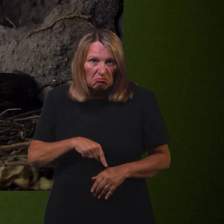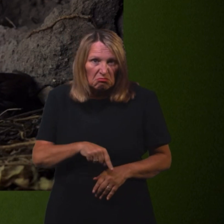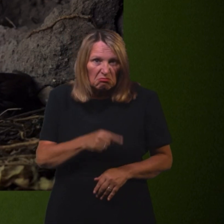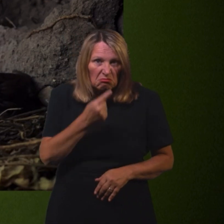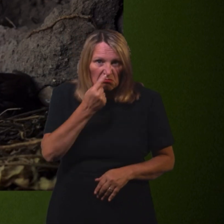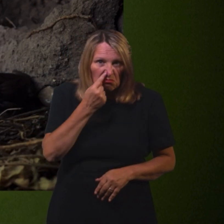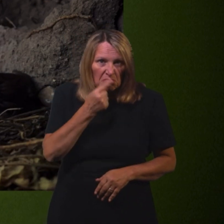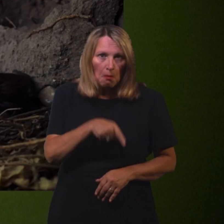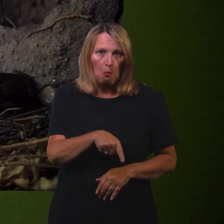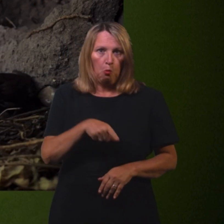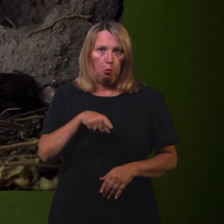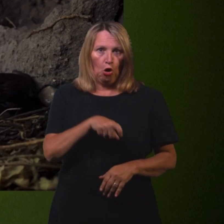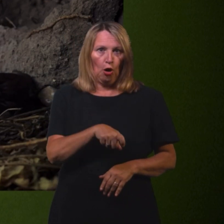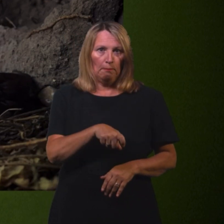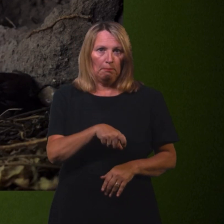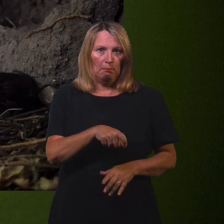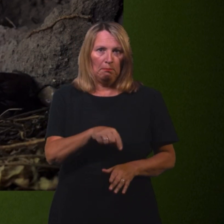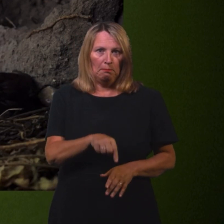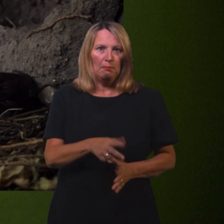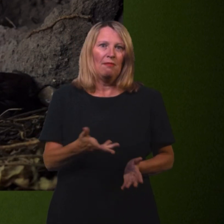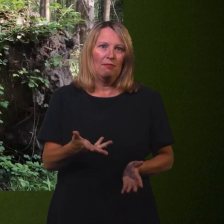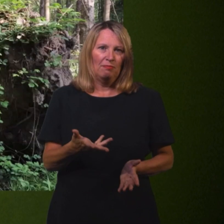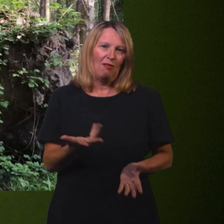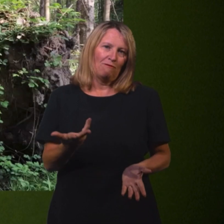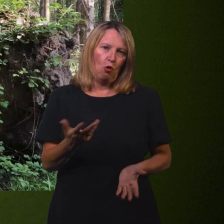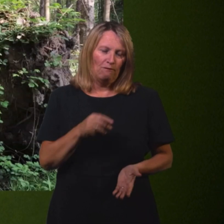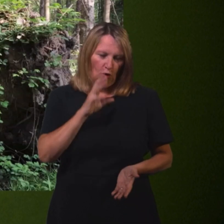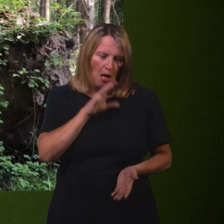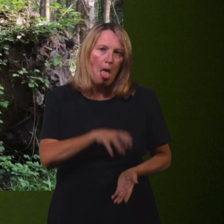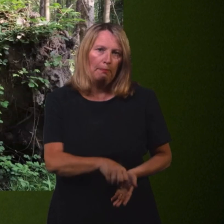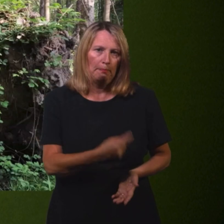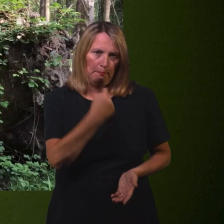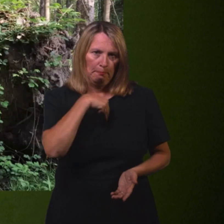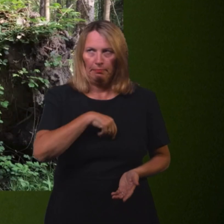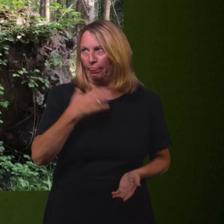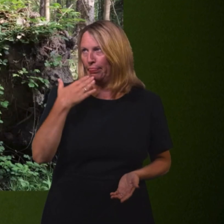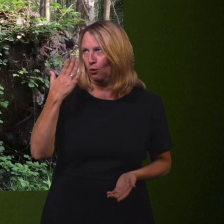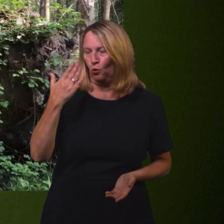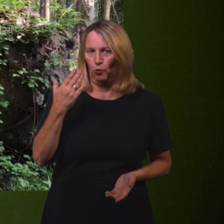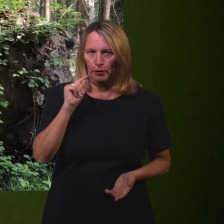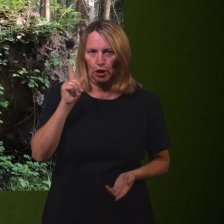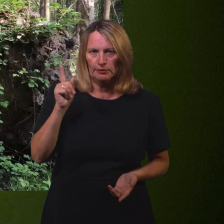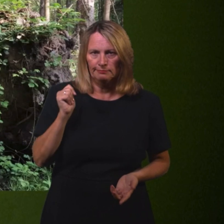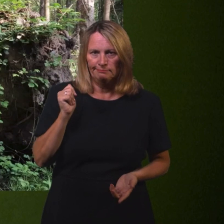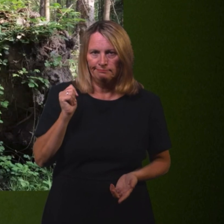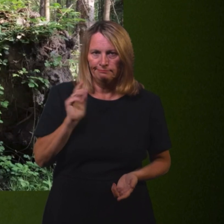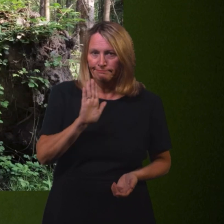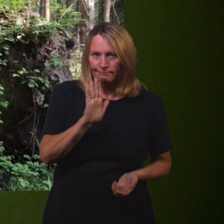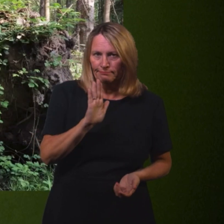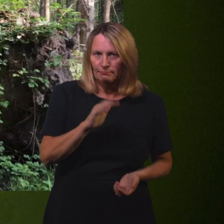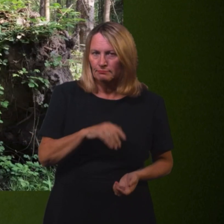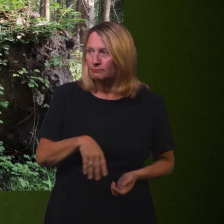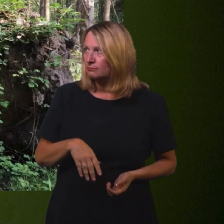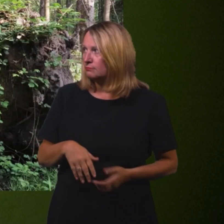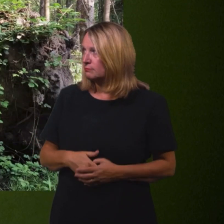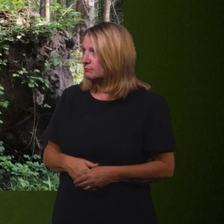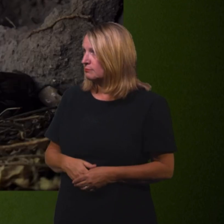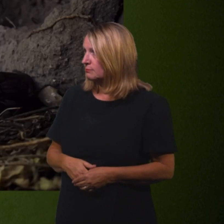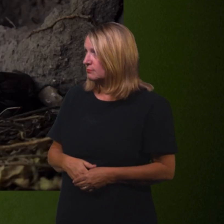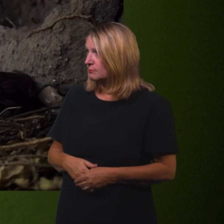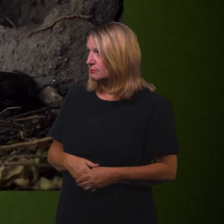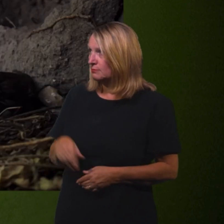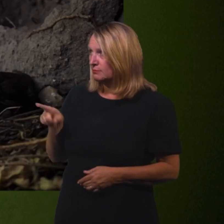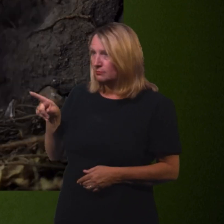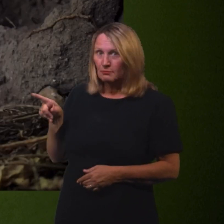up the scent of the worm. And of course, it comes in and eats it. At this stage, the